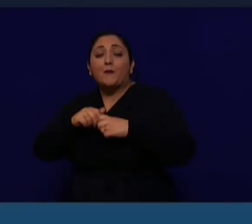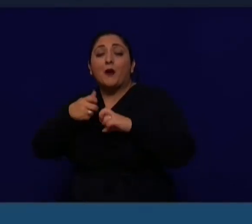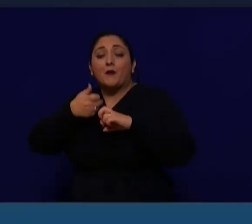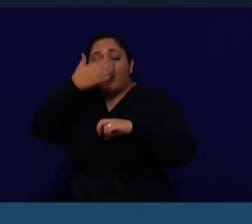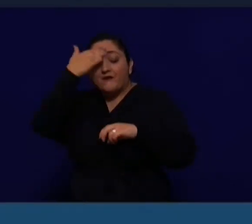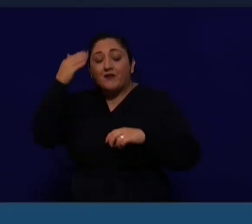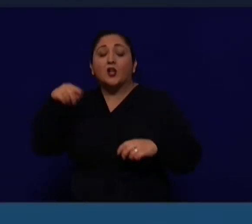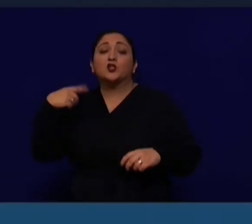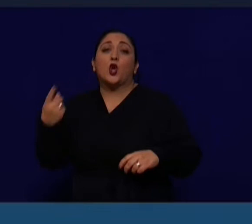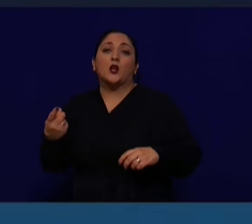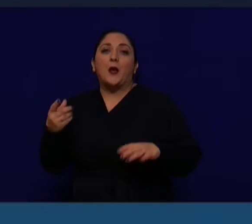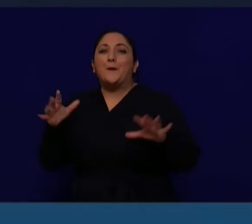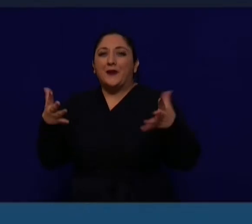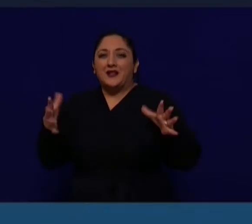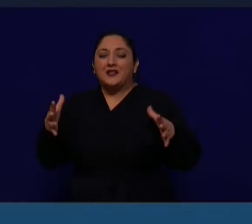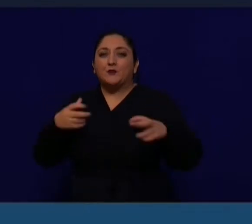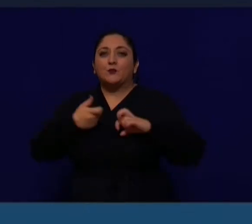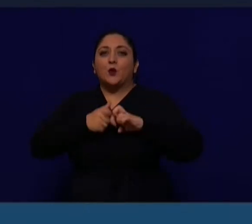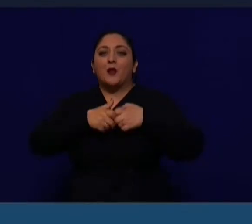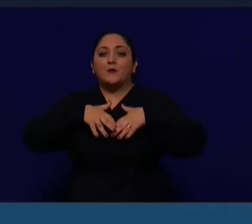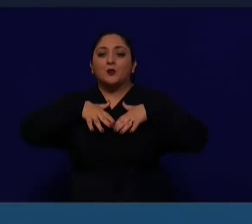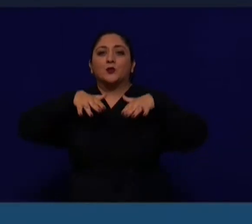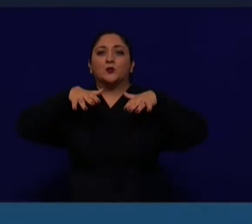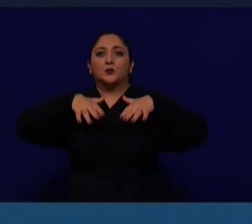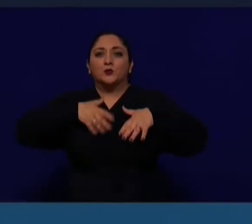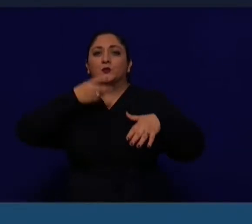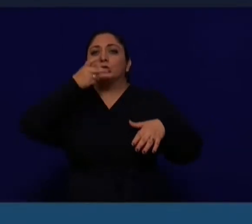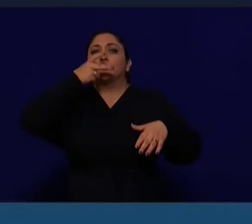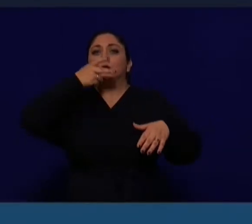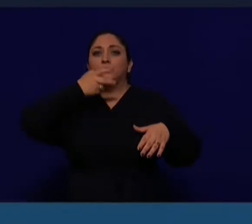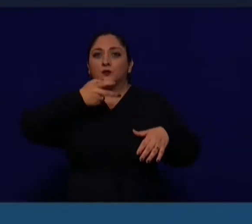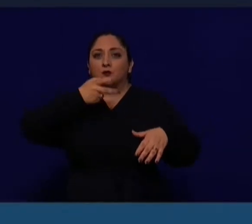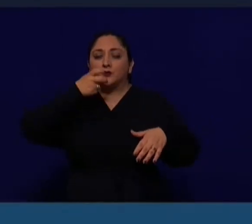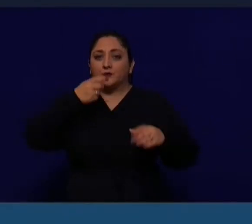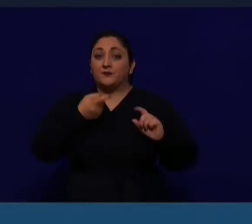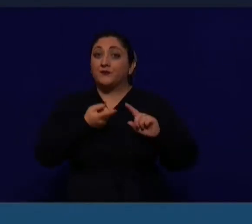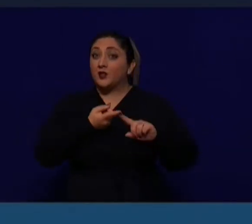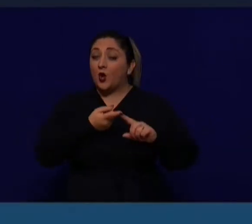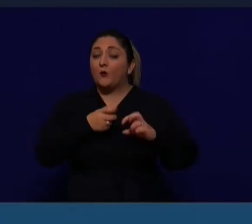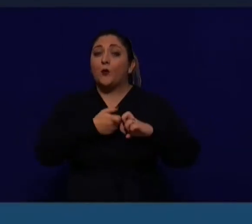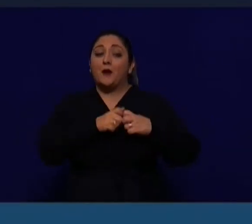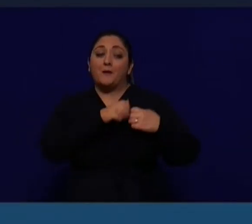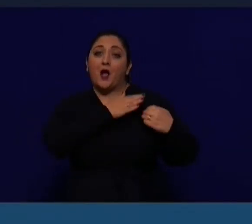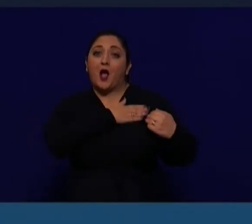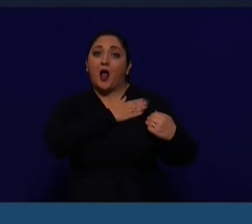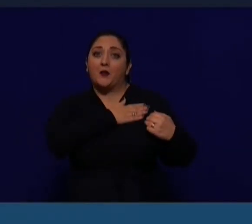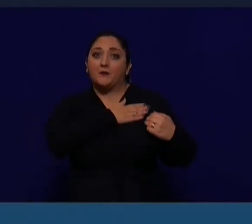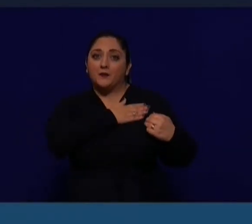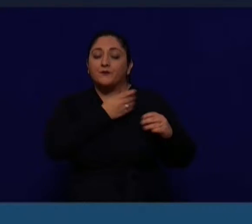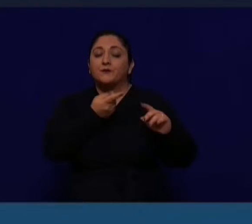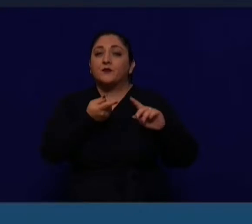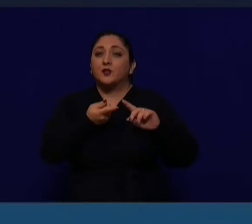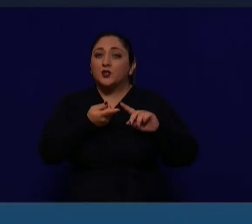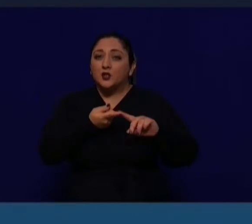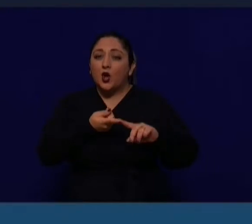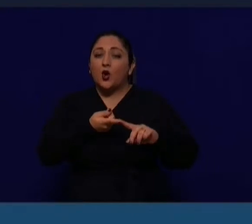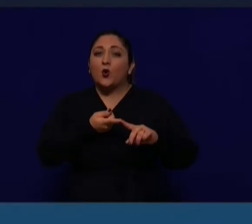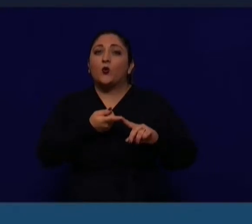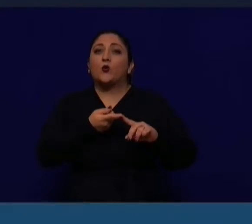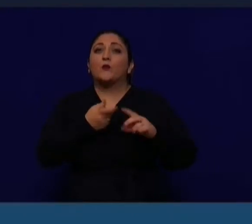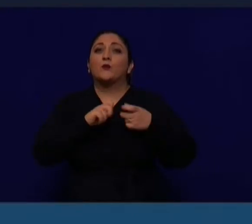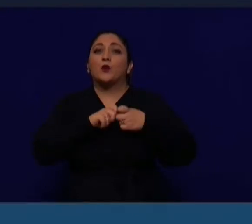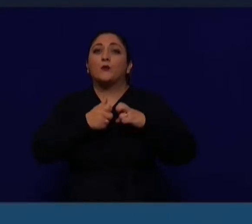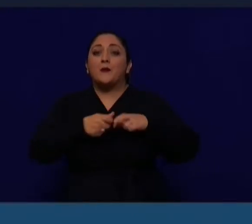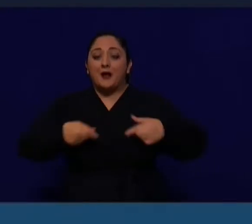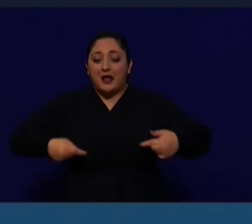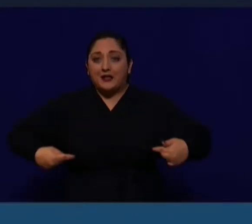symptoms before, so the chronic obstructive illnesses, people with heart failure, and also people who suffer from renal failure who